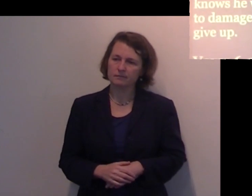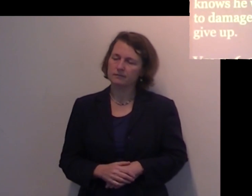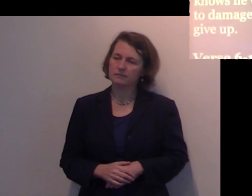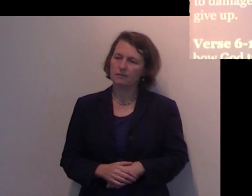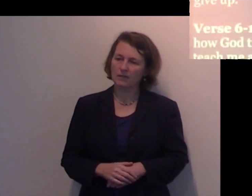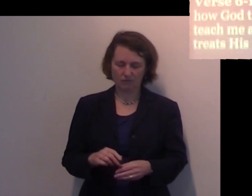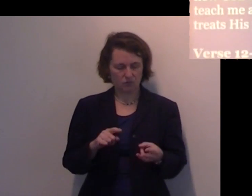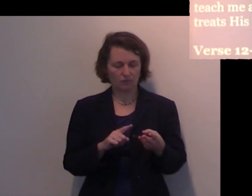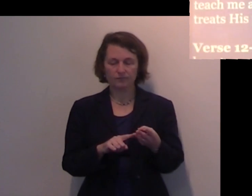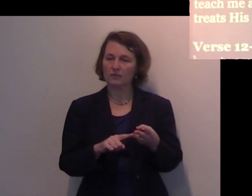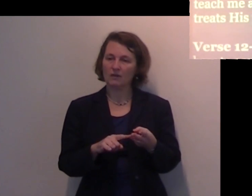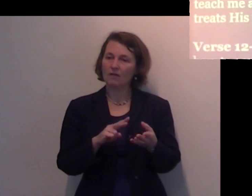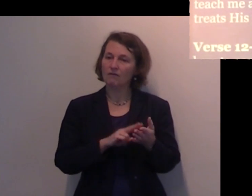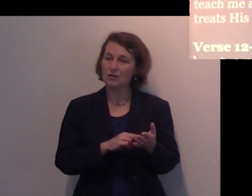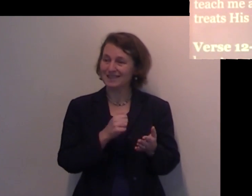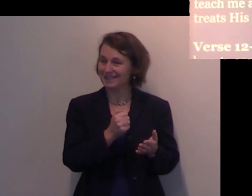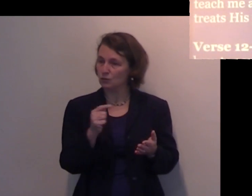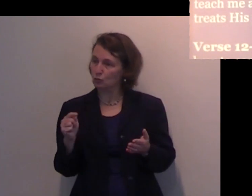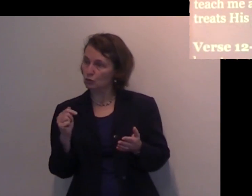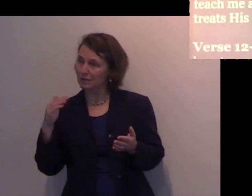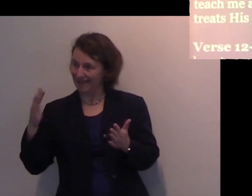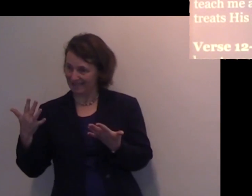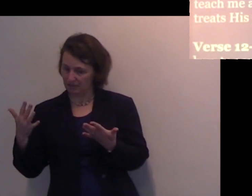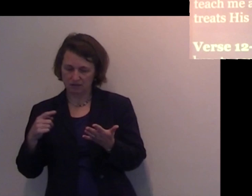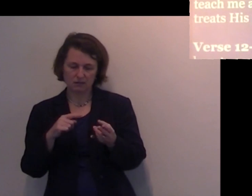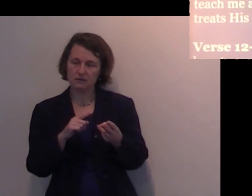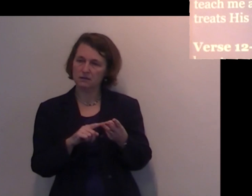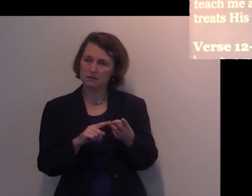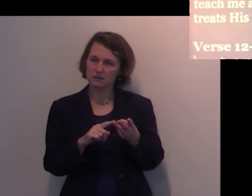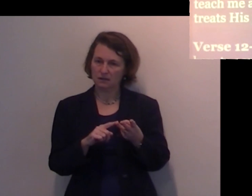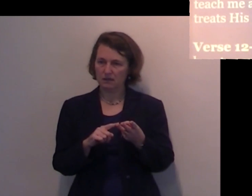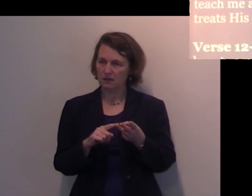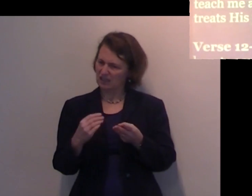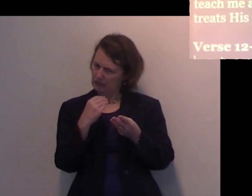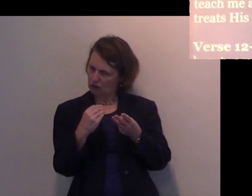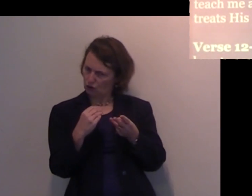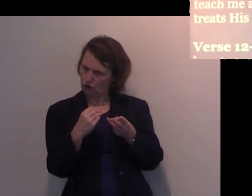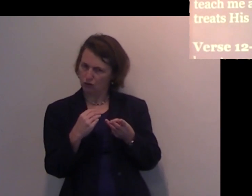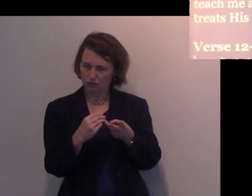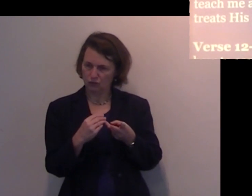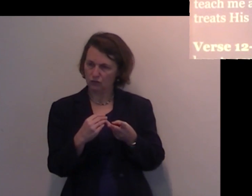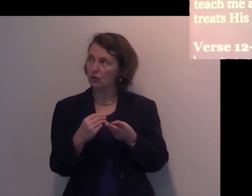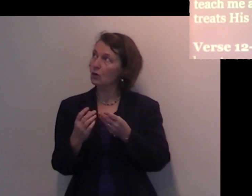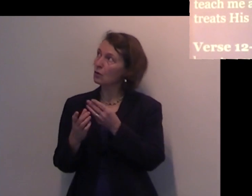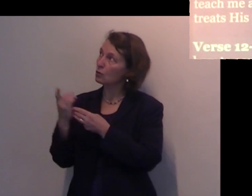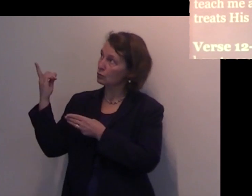Verses 6 to 10. These verses teach me how God trains his